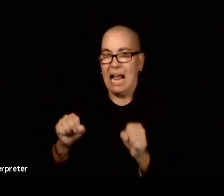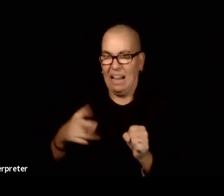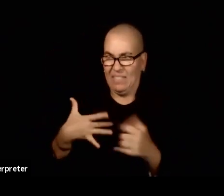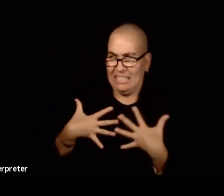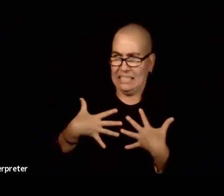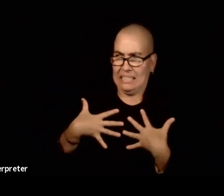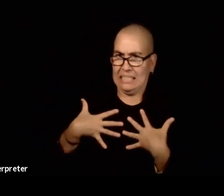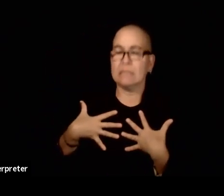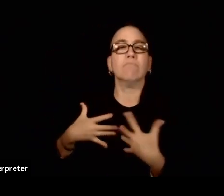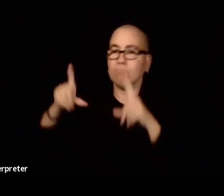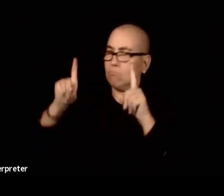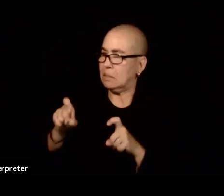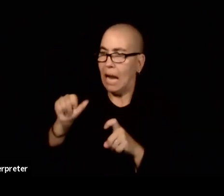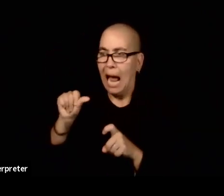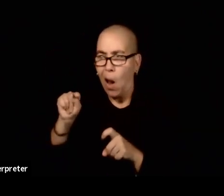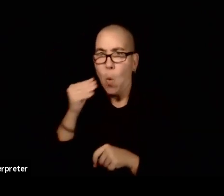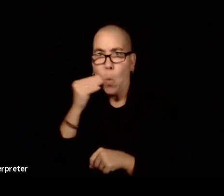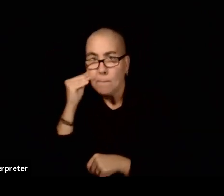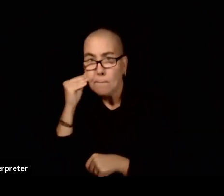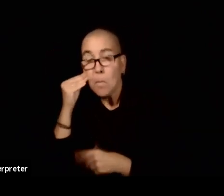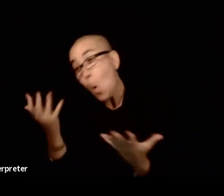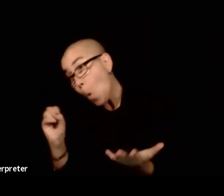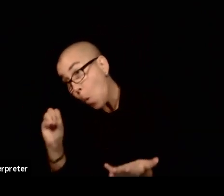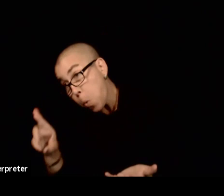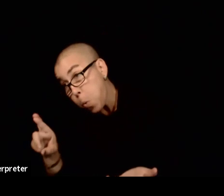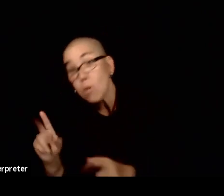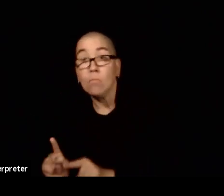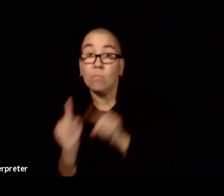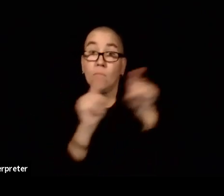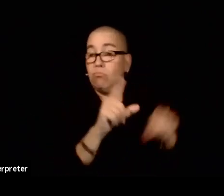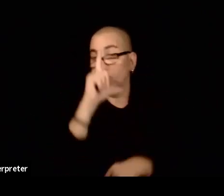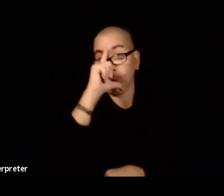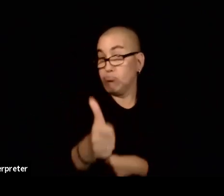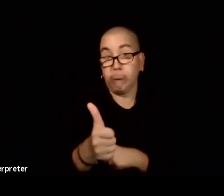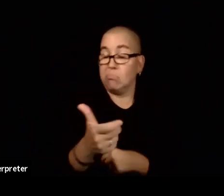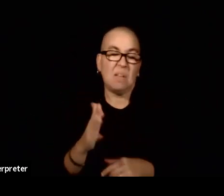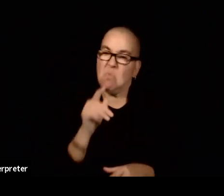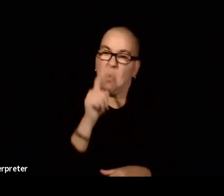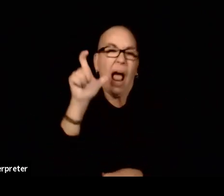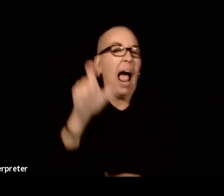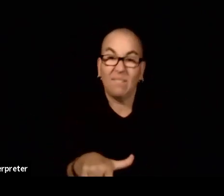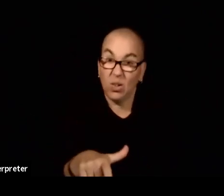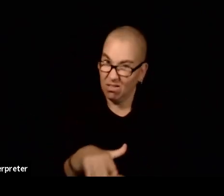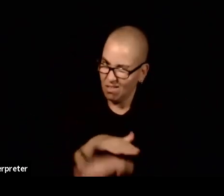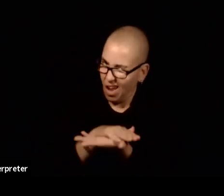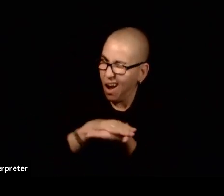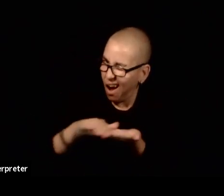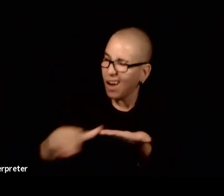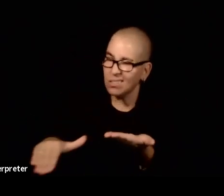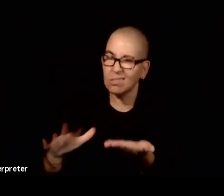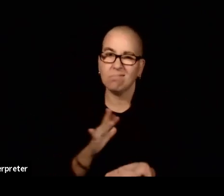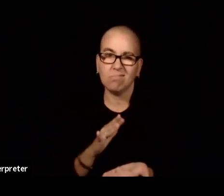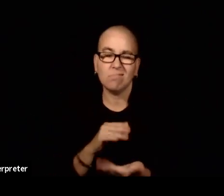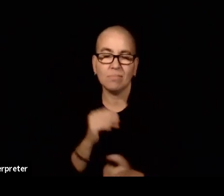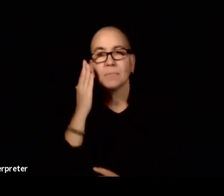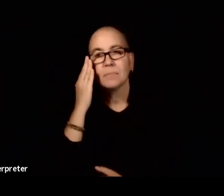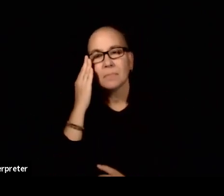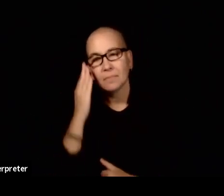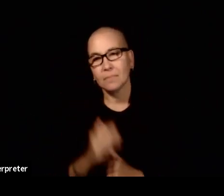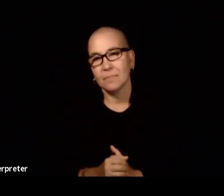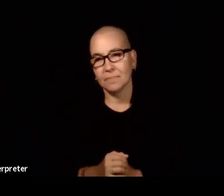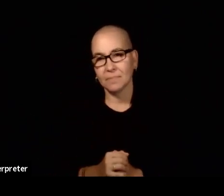or a testing site. It also reduces the use of PPE when less use contact with others